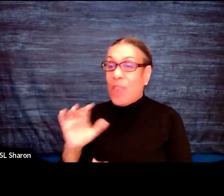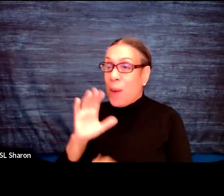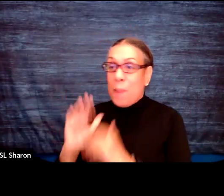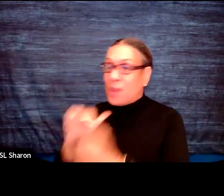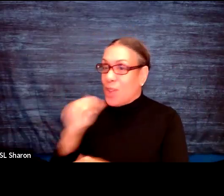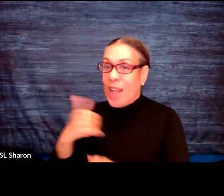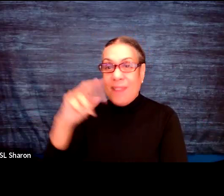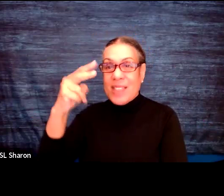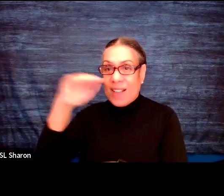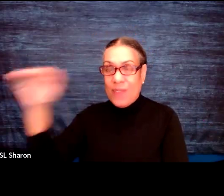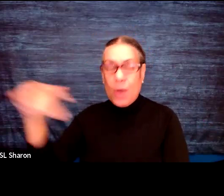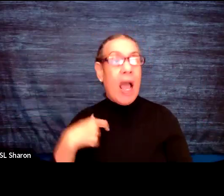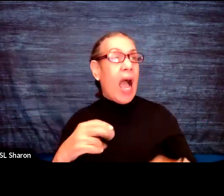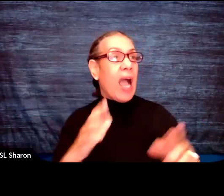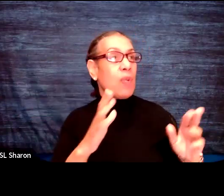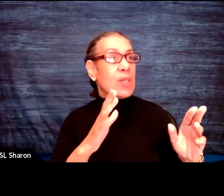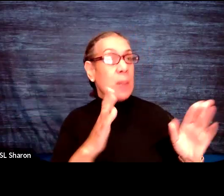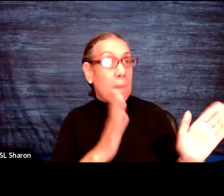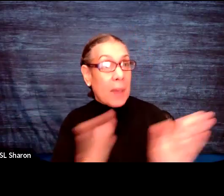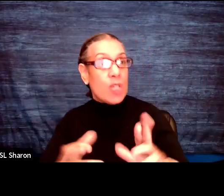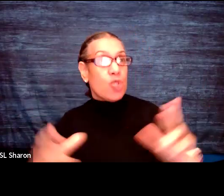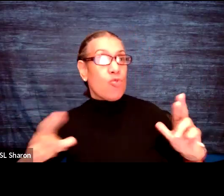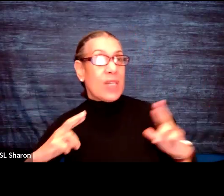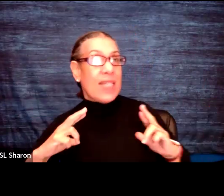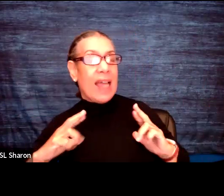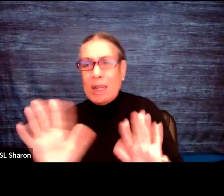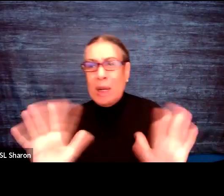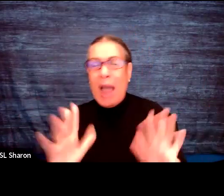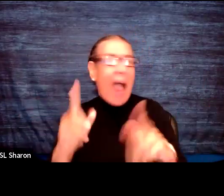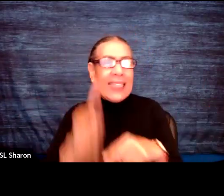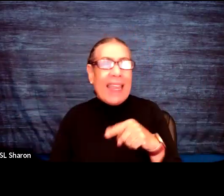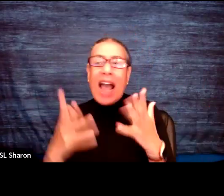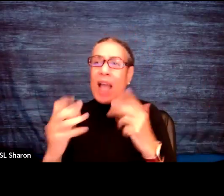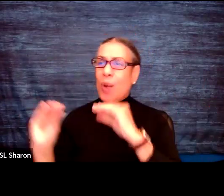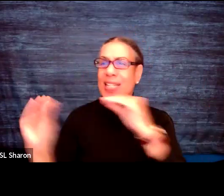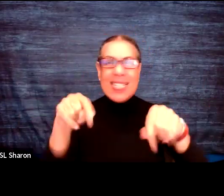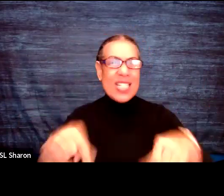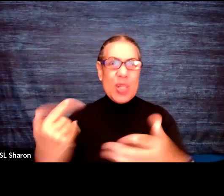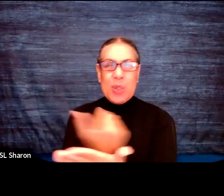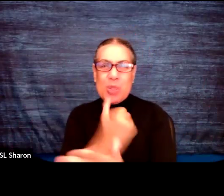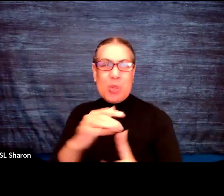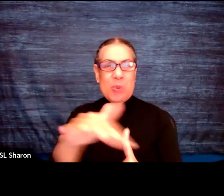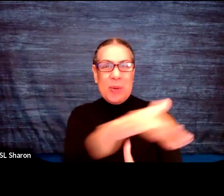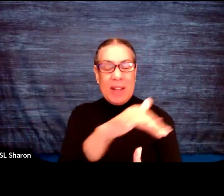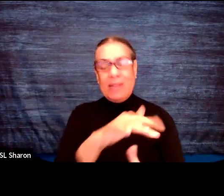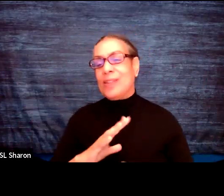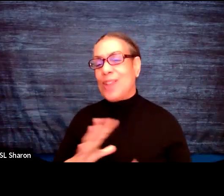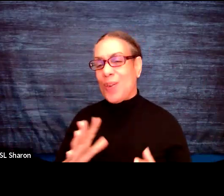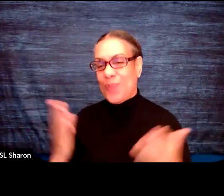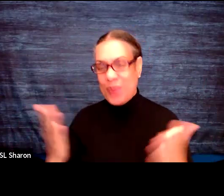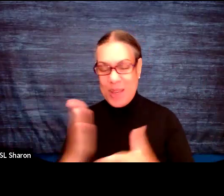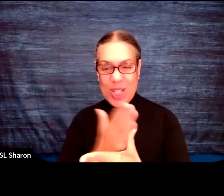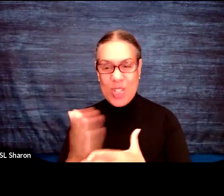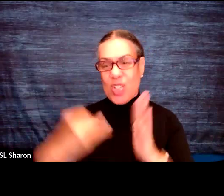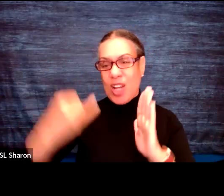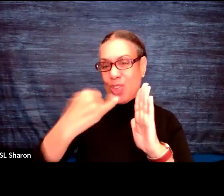person who said, I was going to retire and now I can't because I want to teach our students in this new environment. So I have here to share with my colleagues